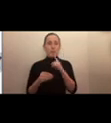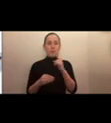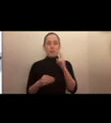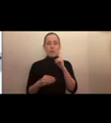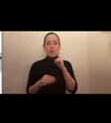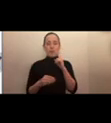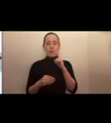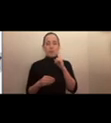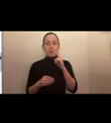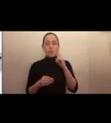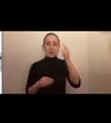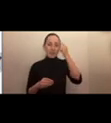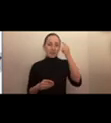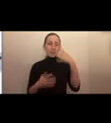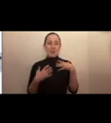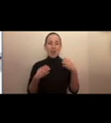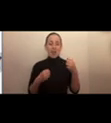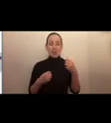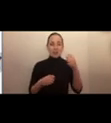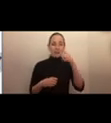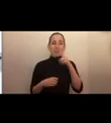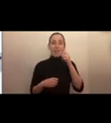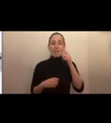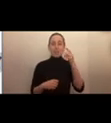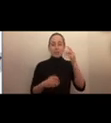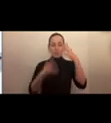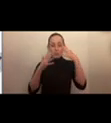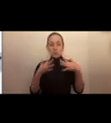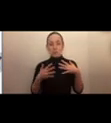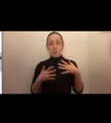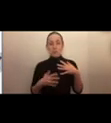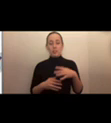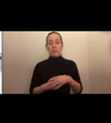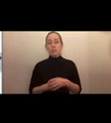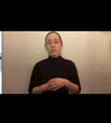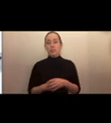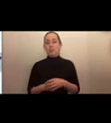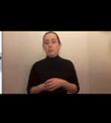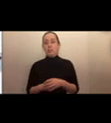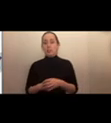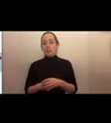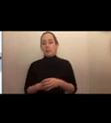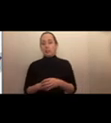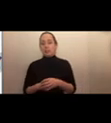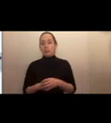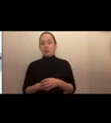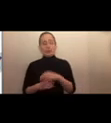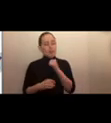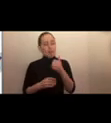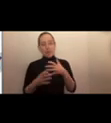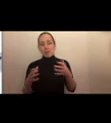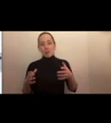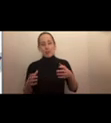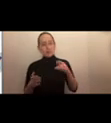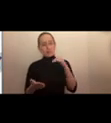There's a significant lack of information and studies on prelingual deaf ASL users.